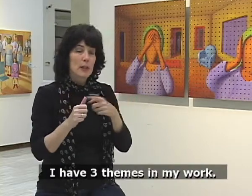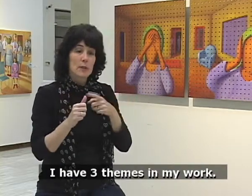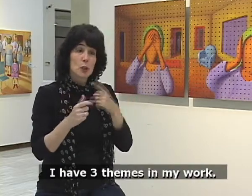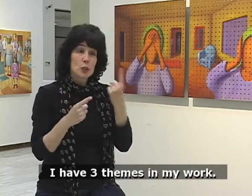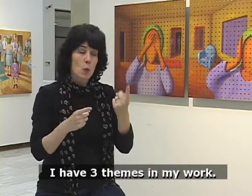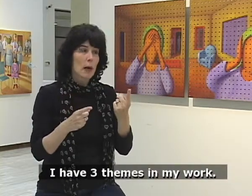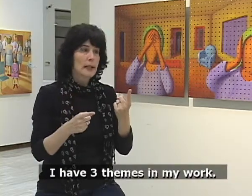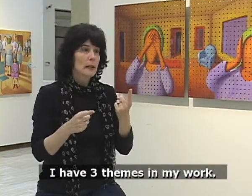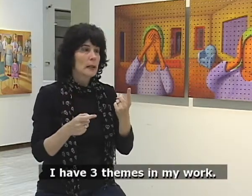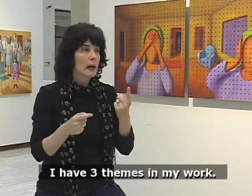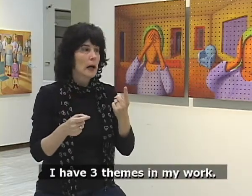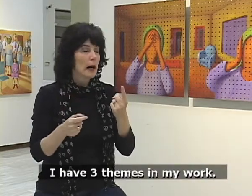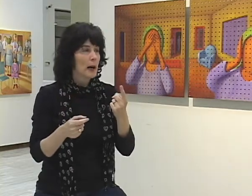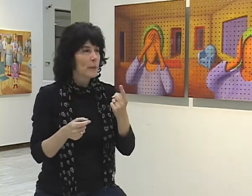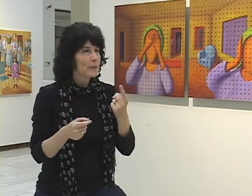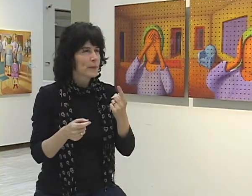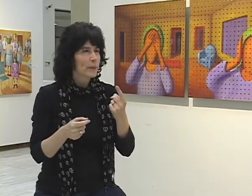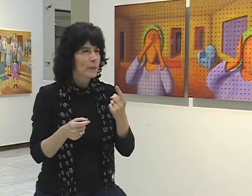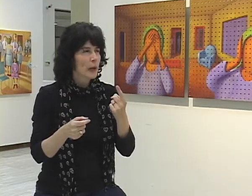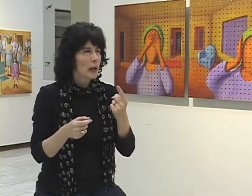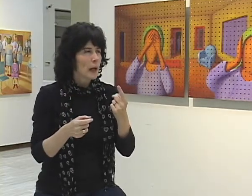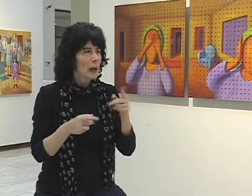3 themes in my work.